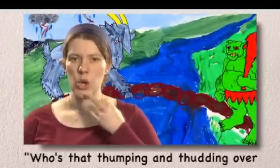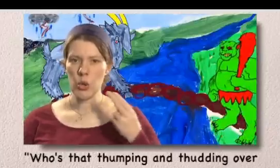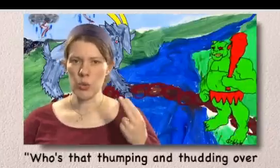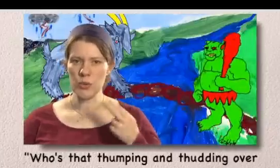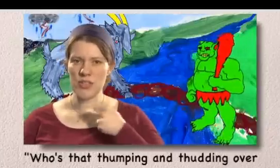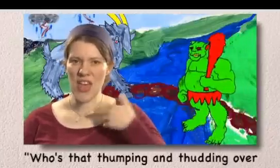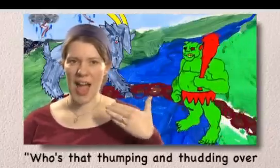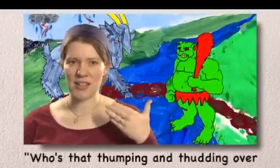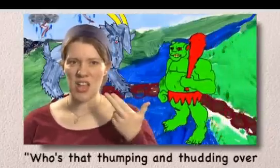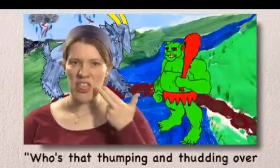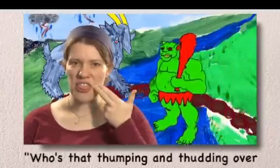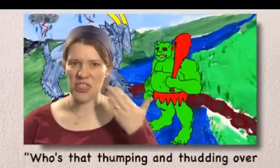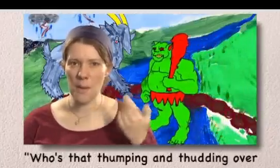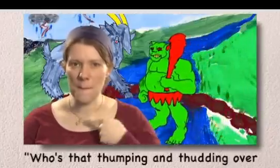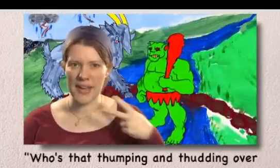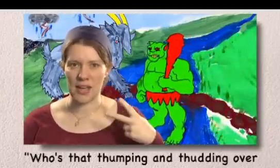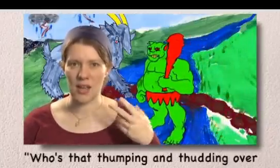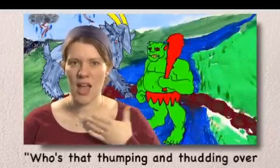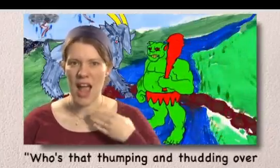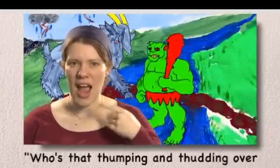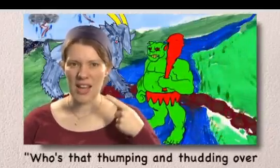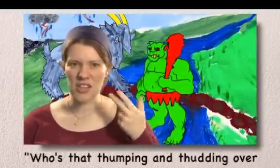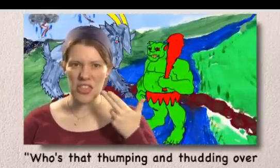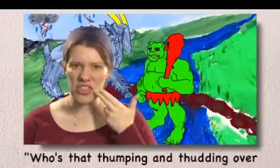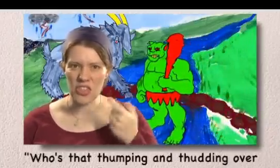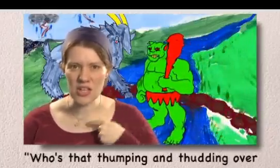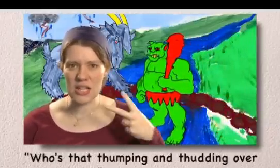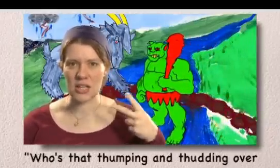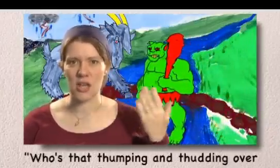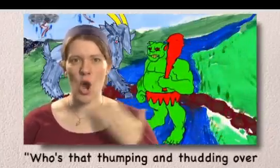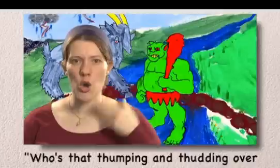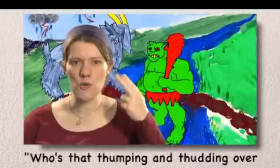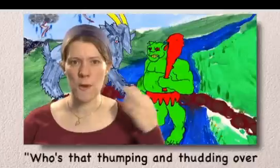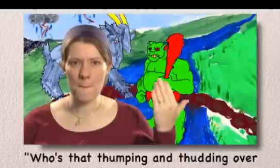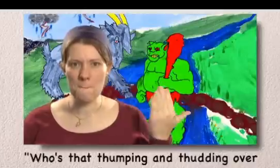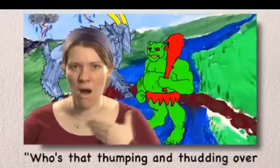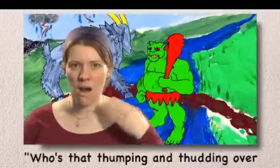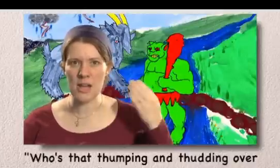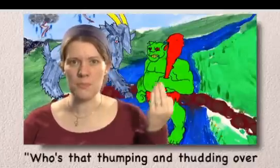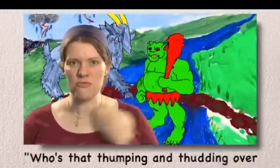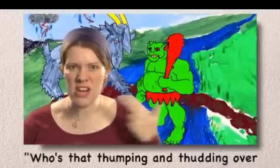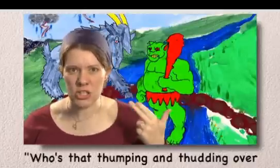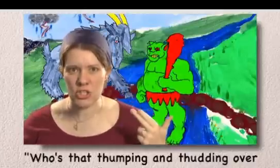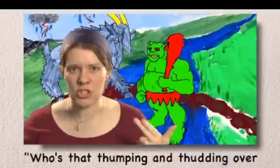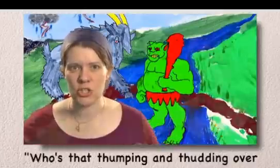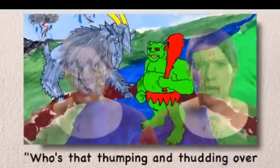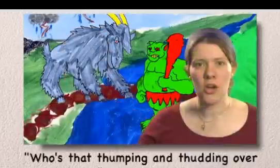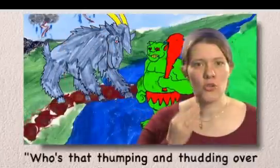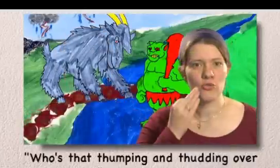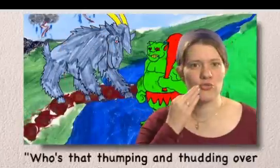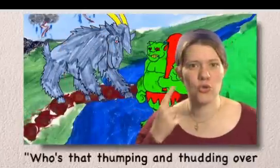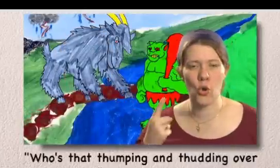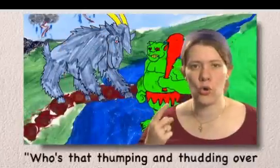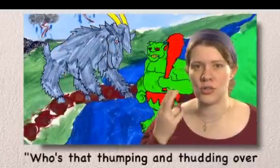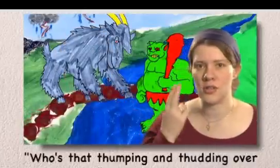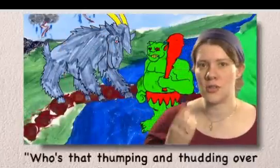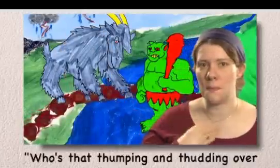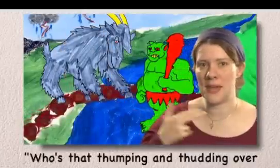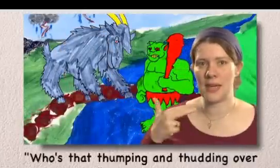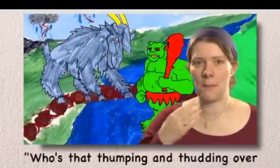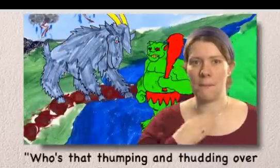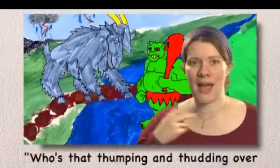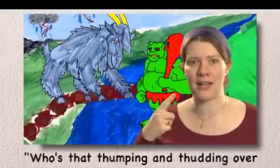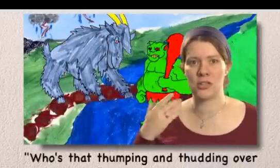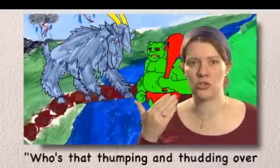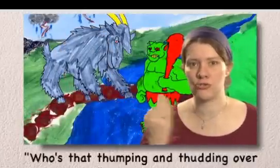Who's that thumping and thudding over my bridge, roared